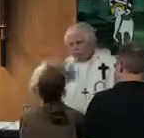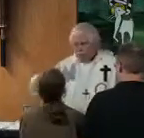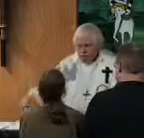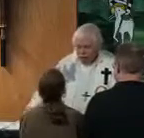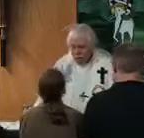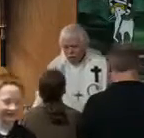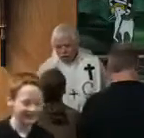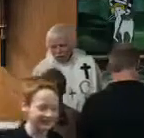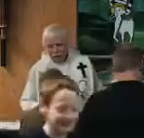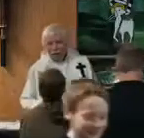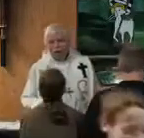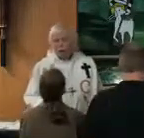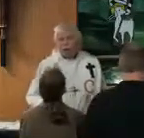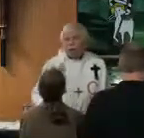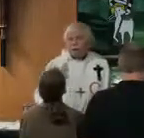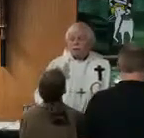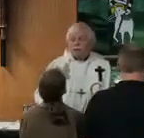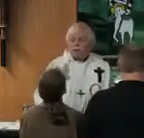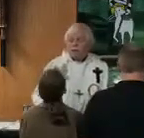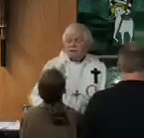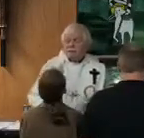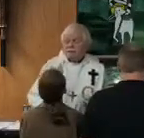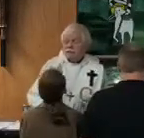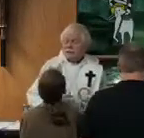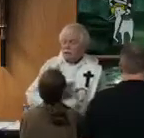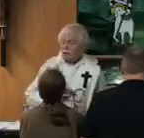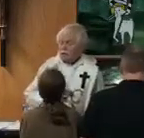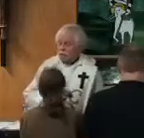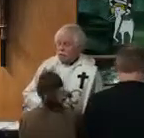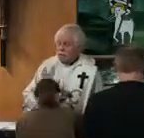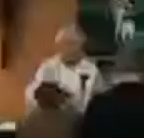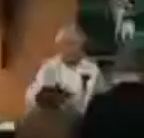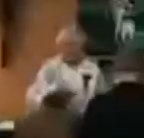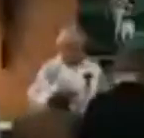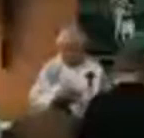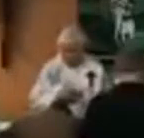at least everybody here anyway. Everybody, right there. Yeah. That part.